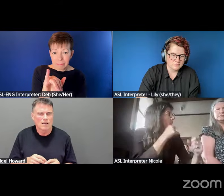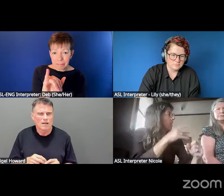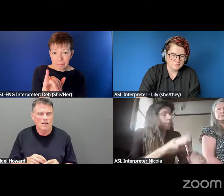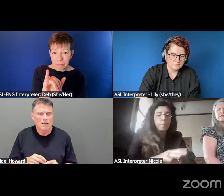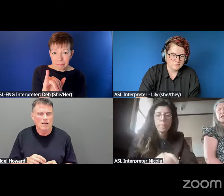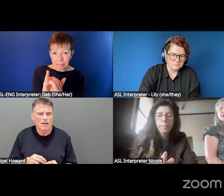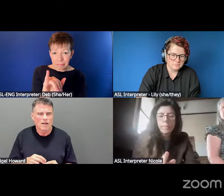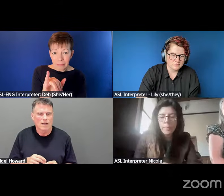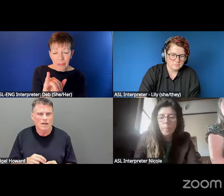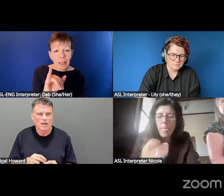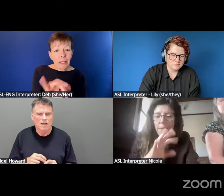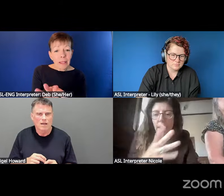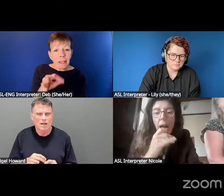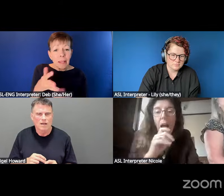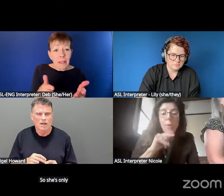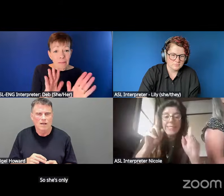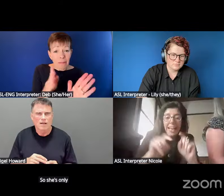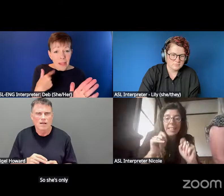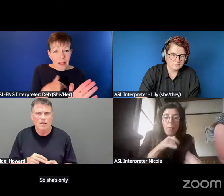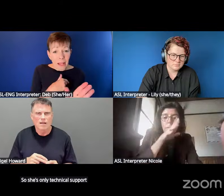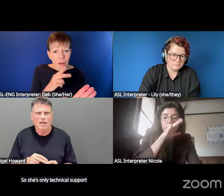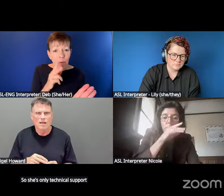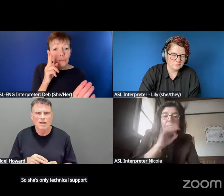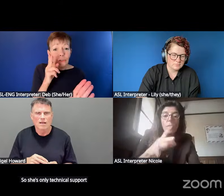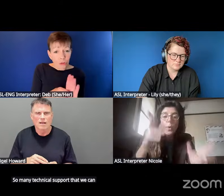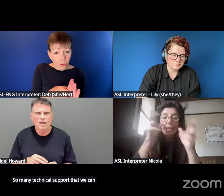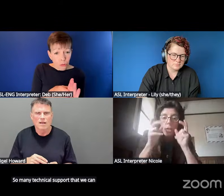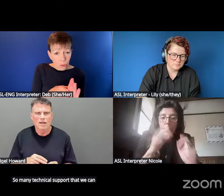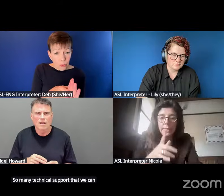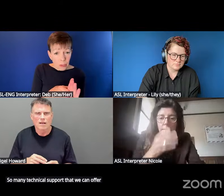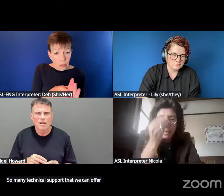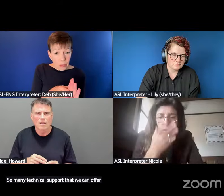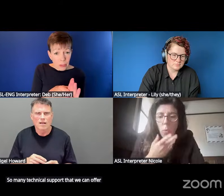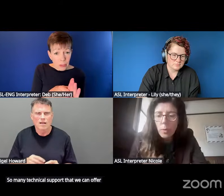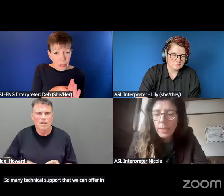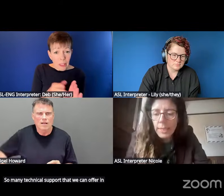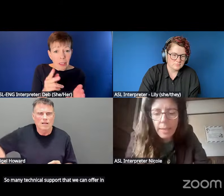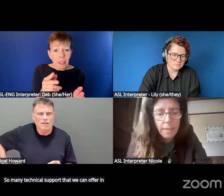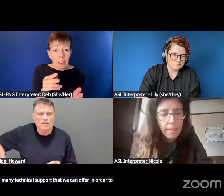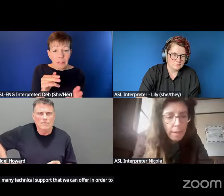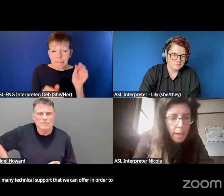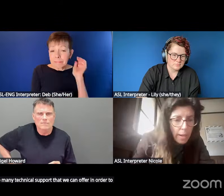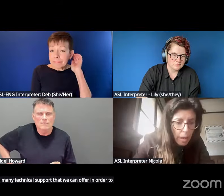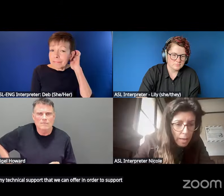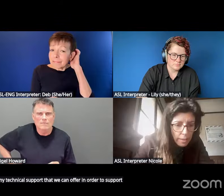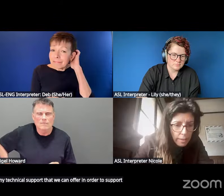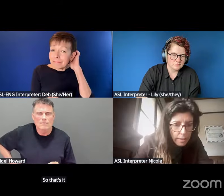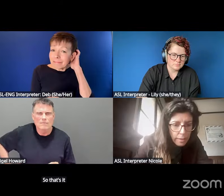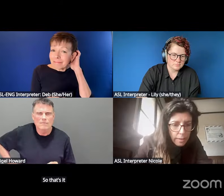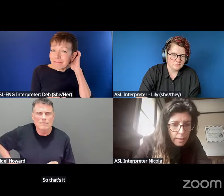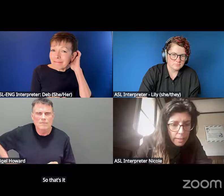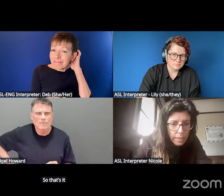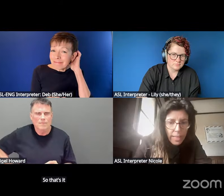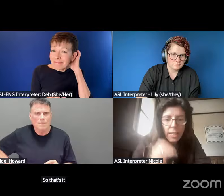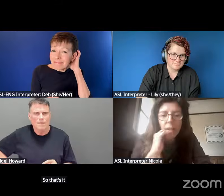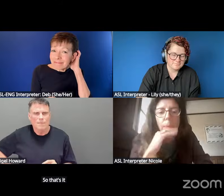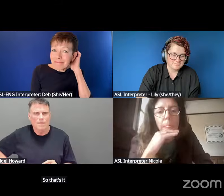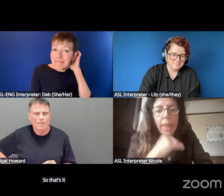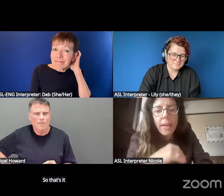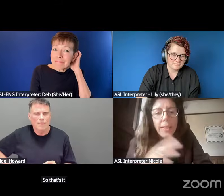Josh, is there any technical support that we can offer in order to, this? They're now